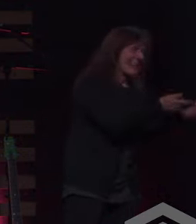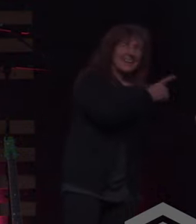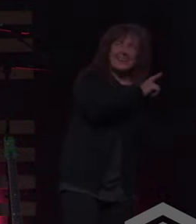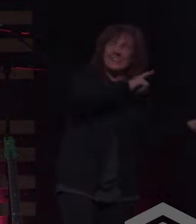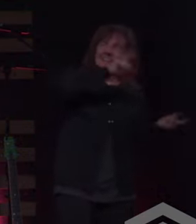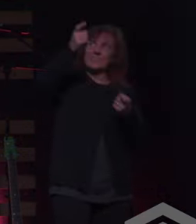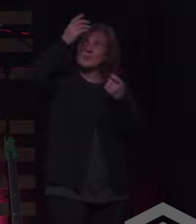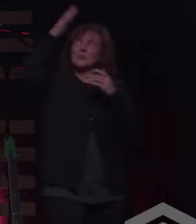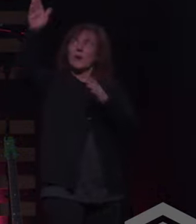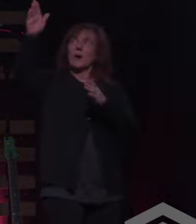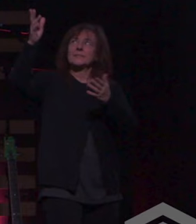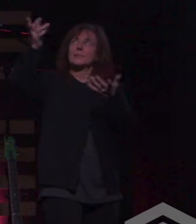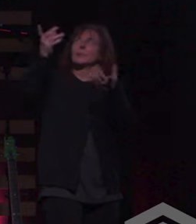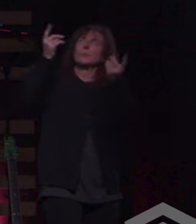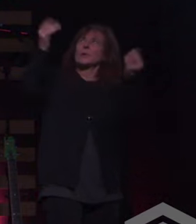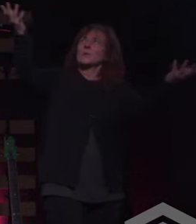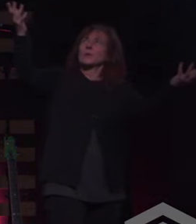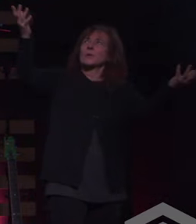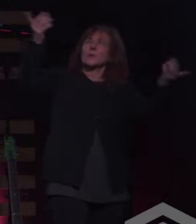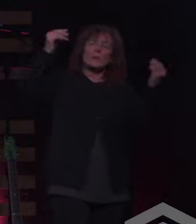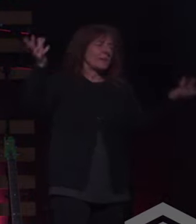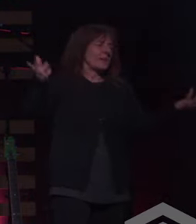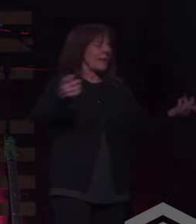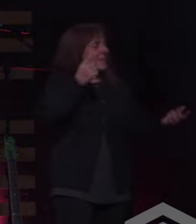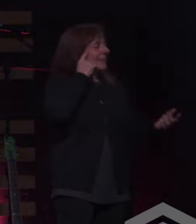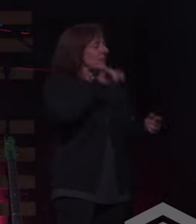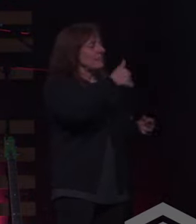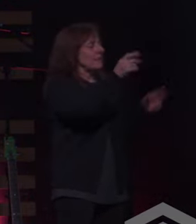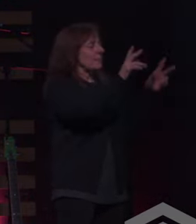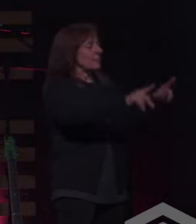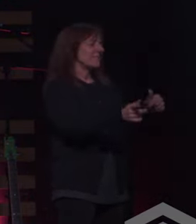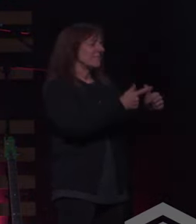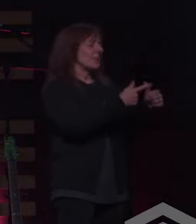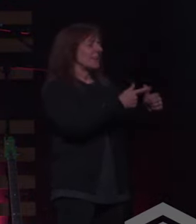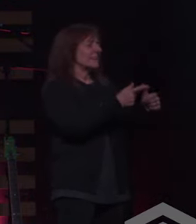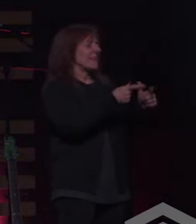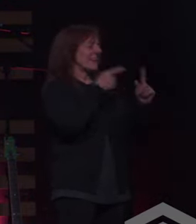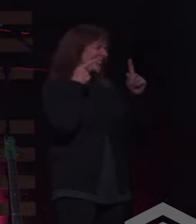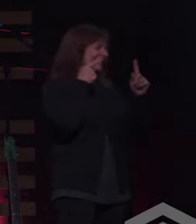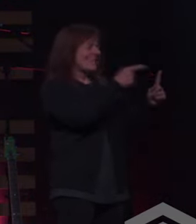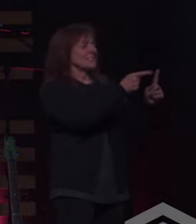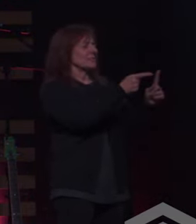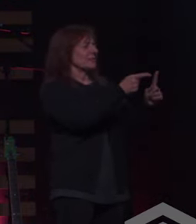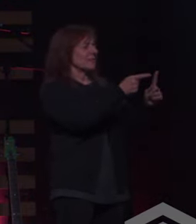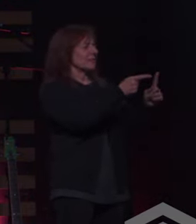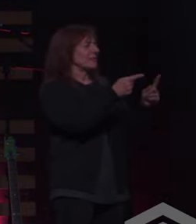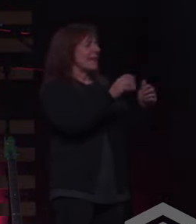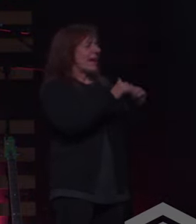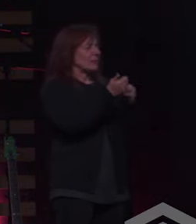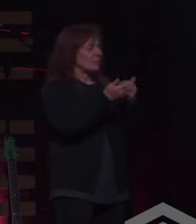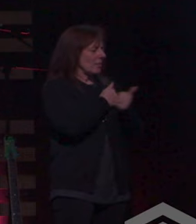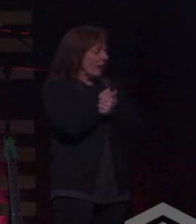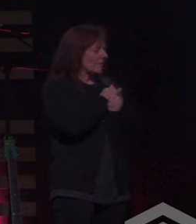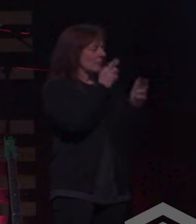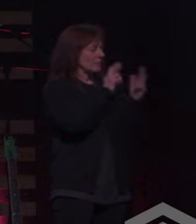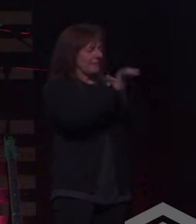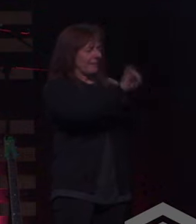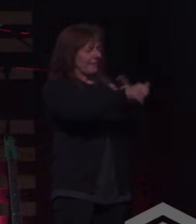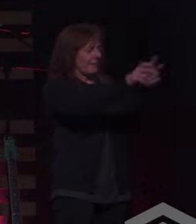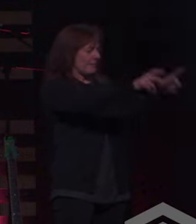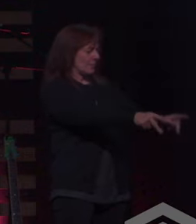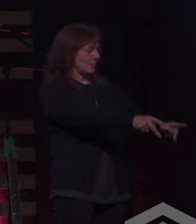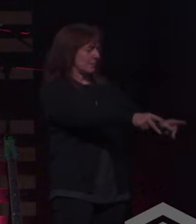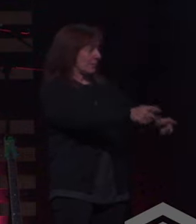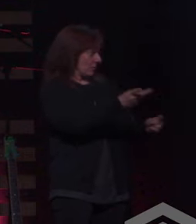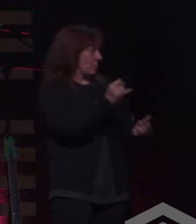You got to start by removing yourself and thinking about the other person first and then getting very, very intentional about how to love or respect that other person.